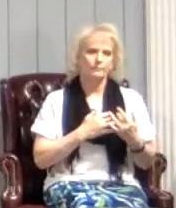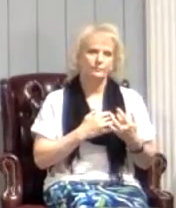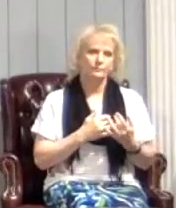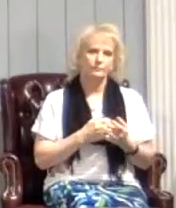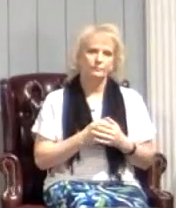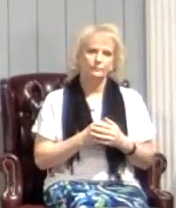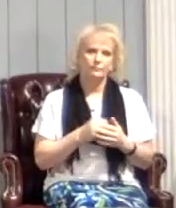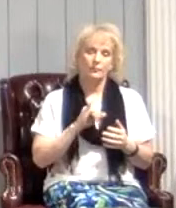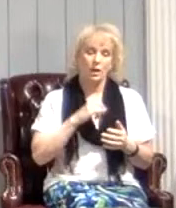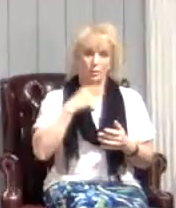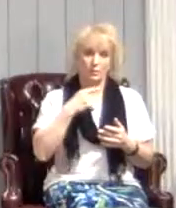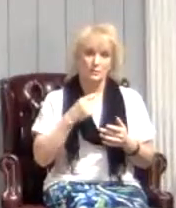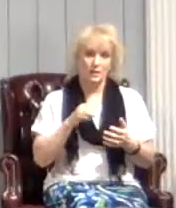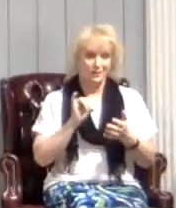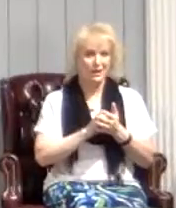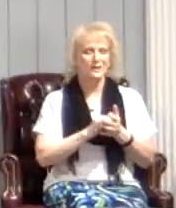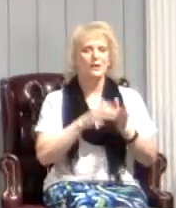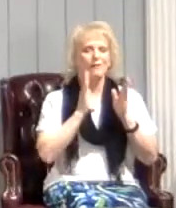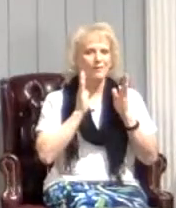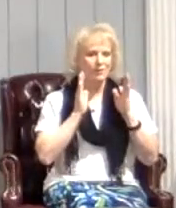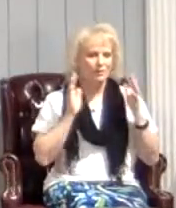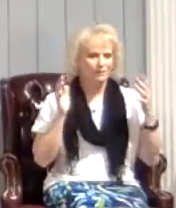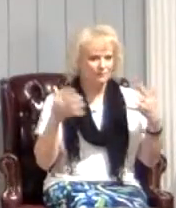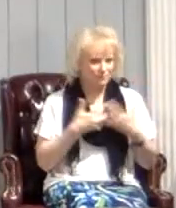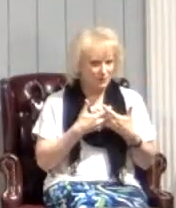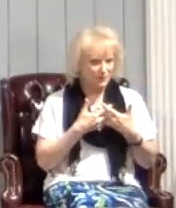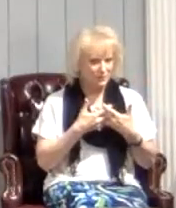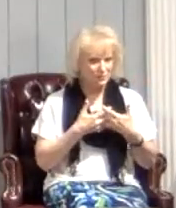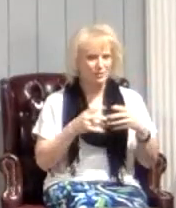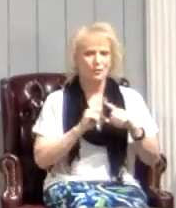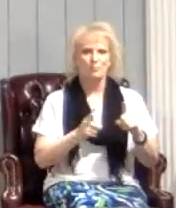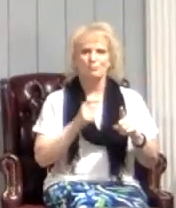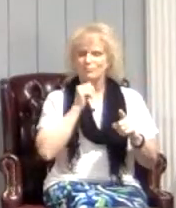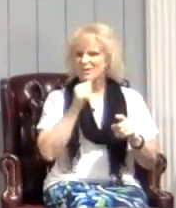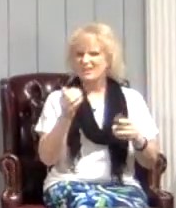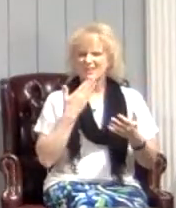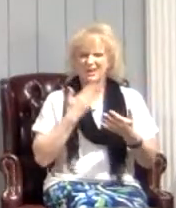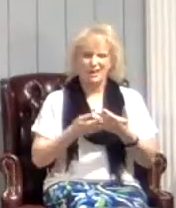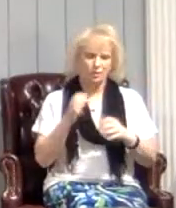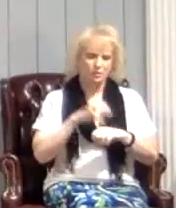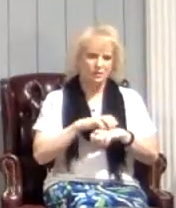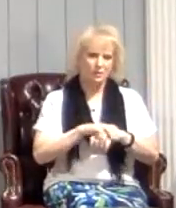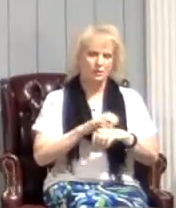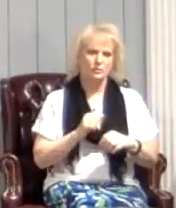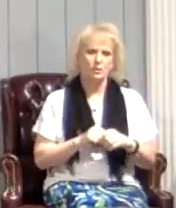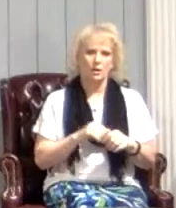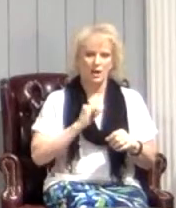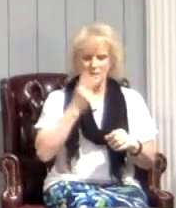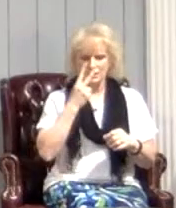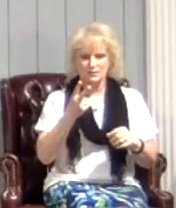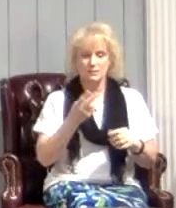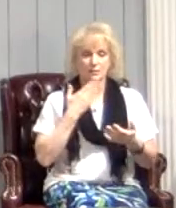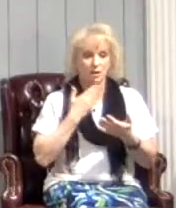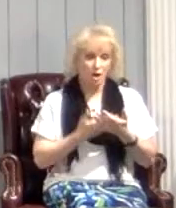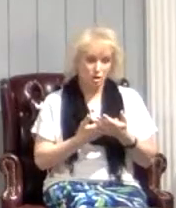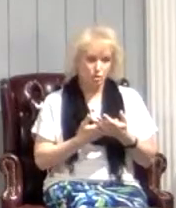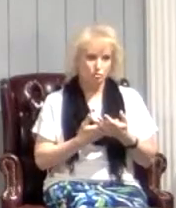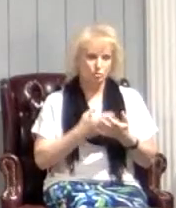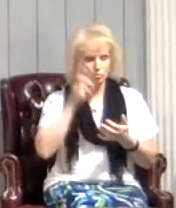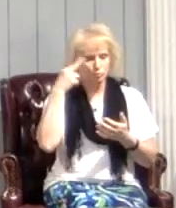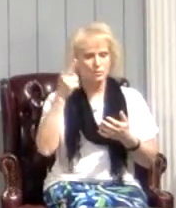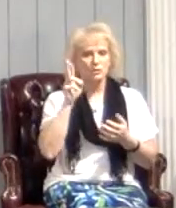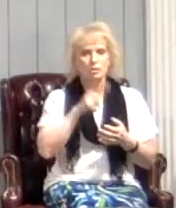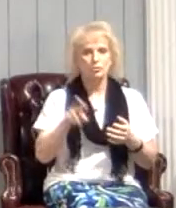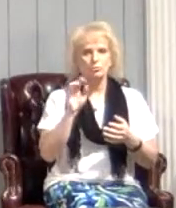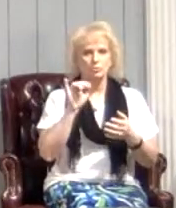I would say that's fixed, except for it's not good English. So I can see a good case for using the word that way. But what